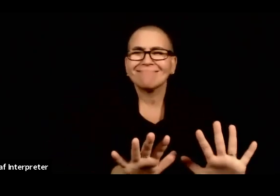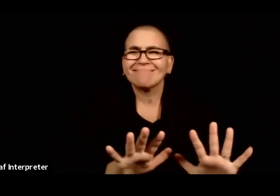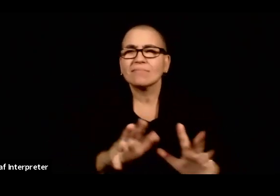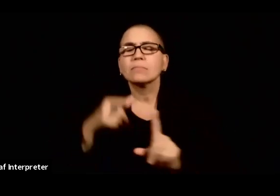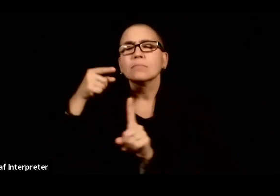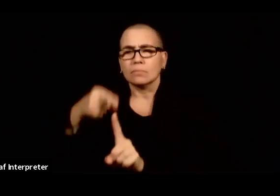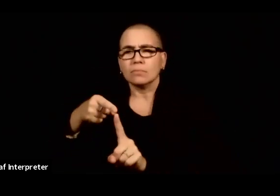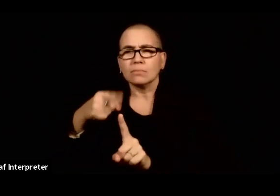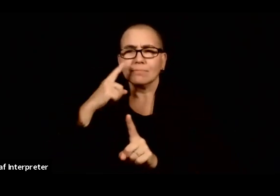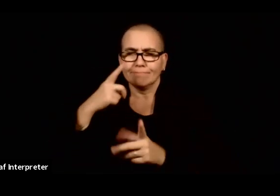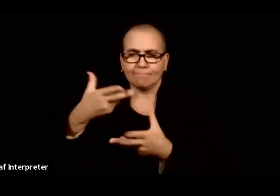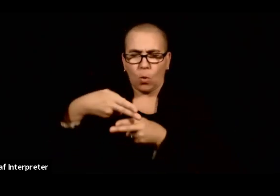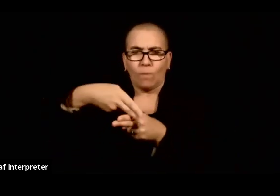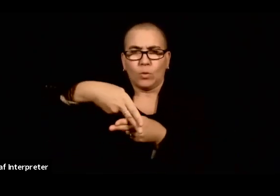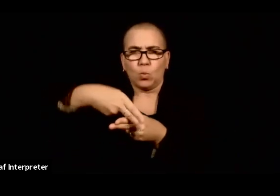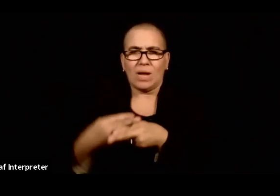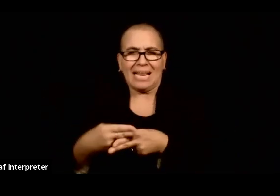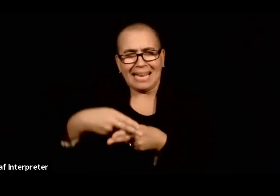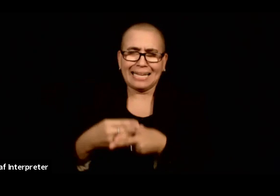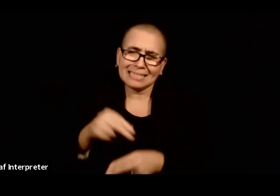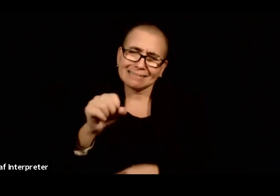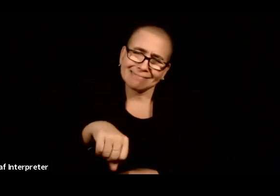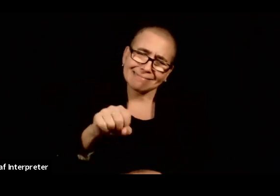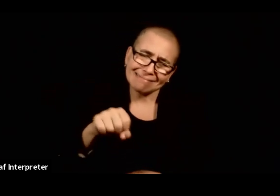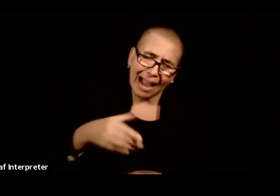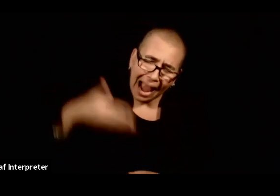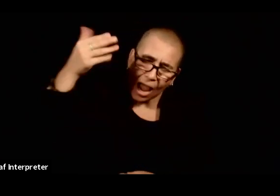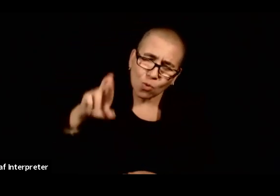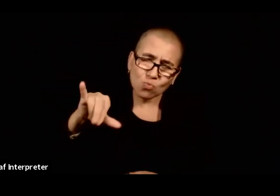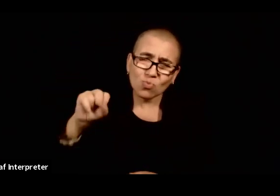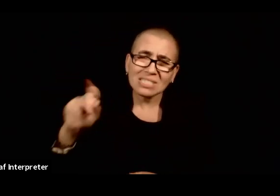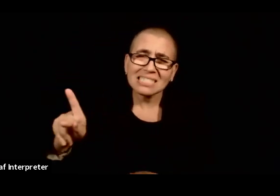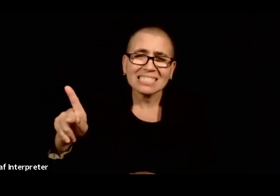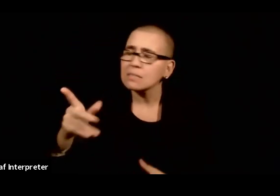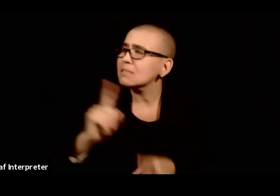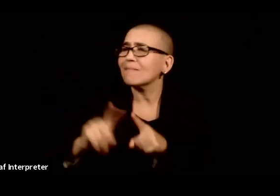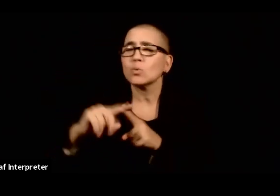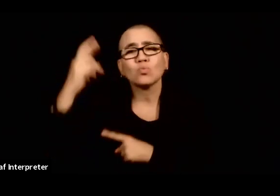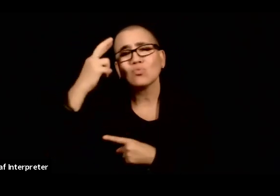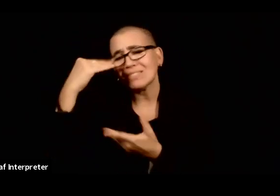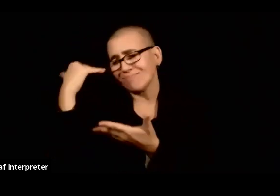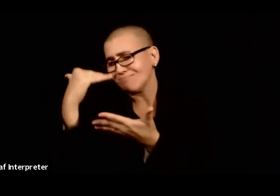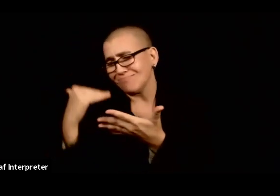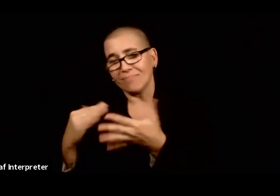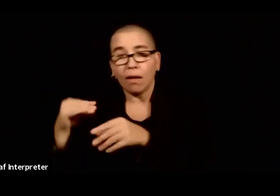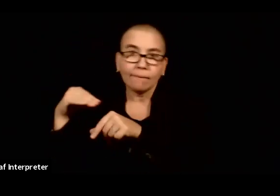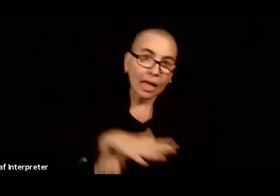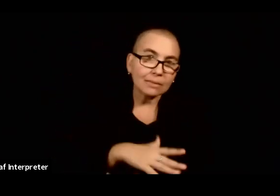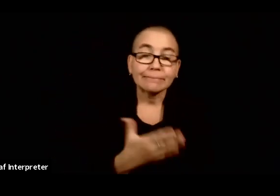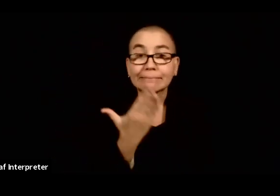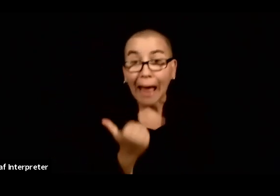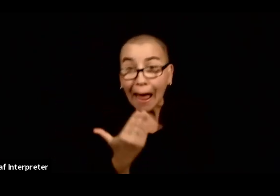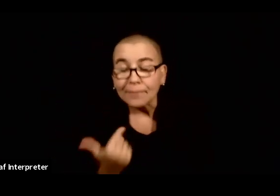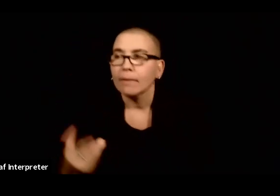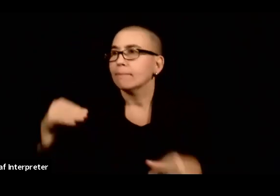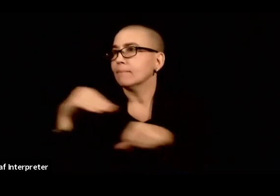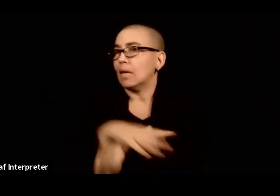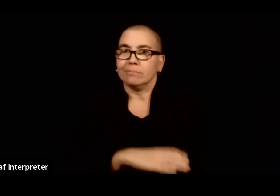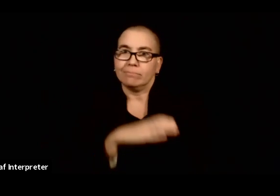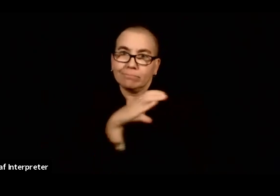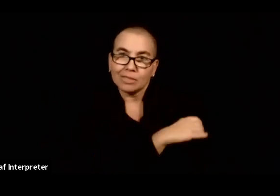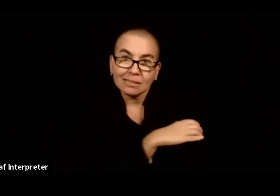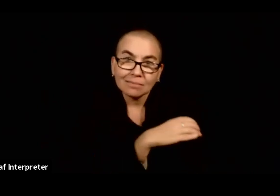outcomes with COVID. And I think that you do bring up a good point that we have really been providing a lot of guidance